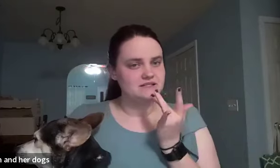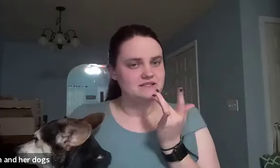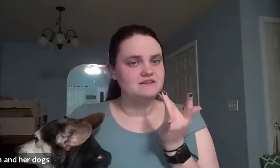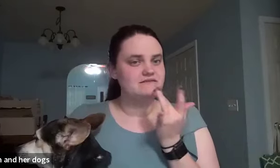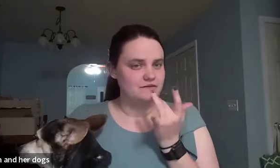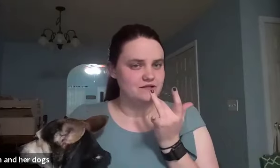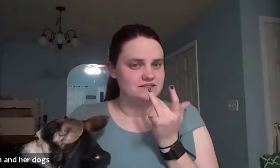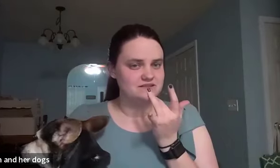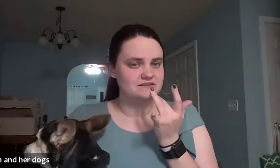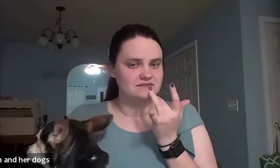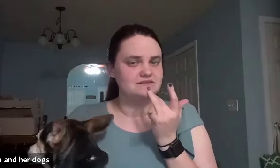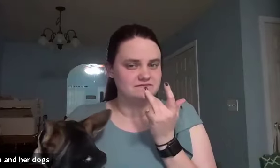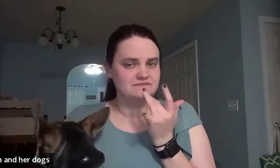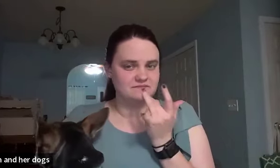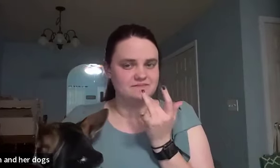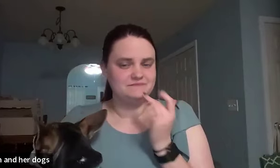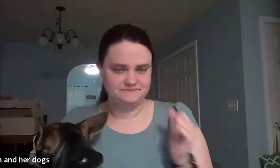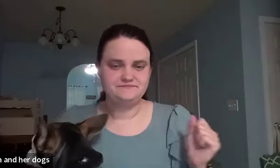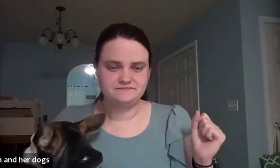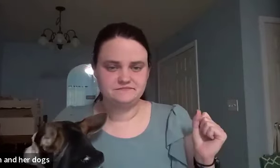favorite. Favorite.